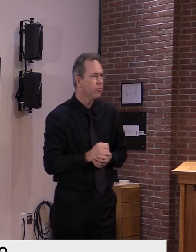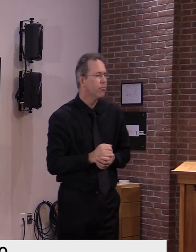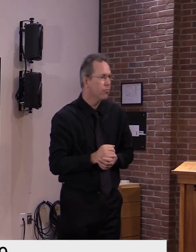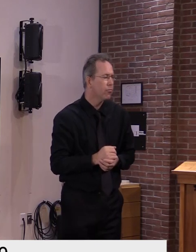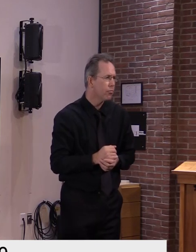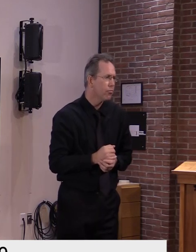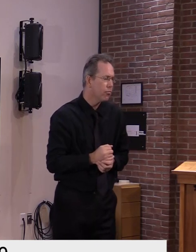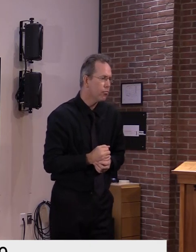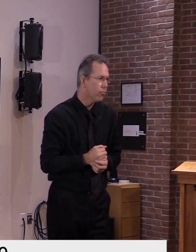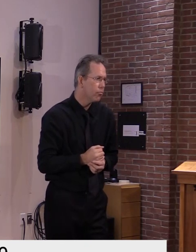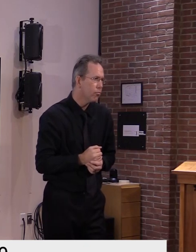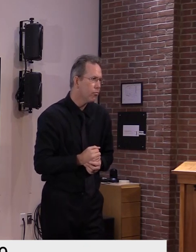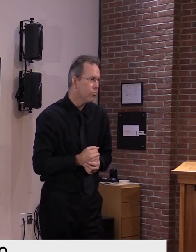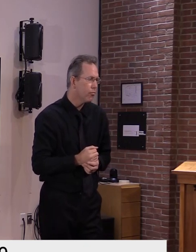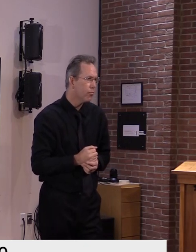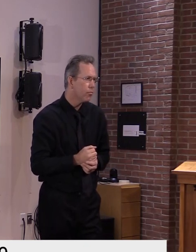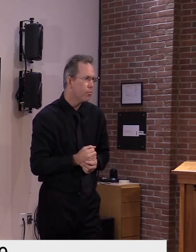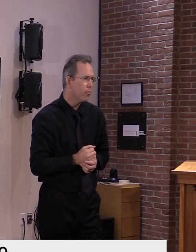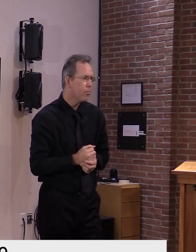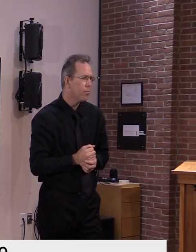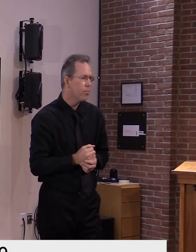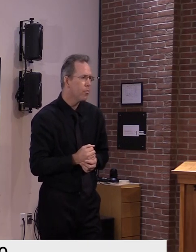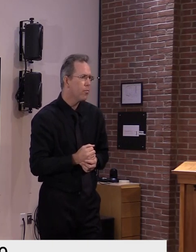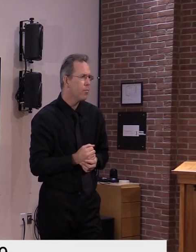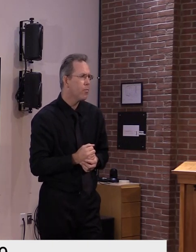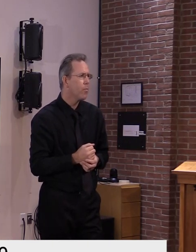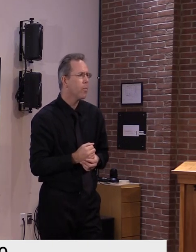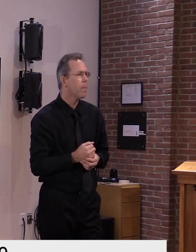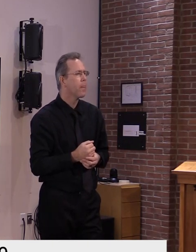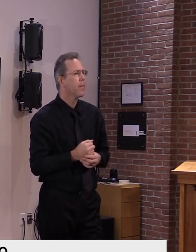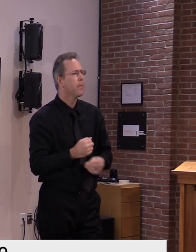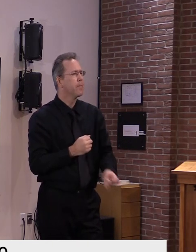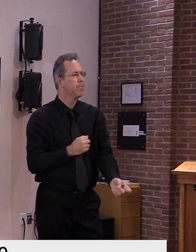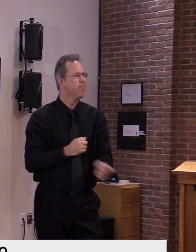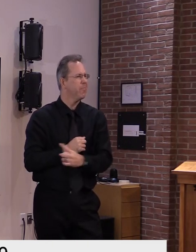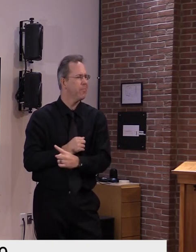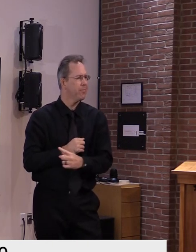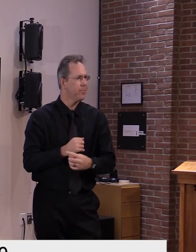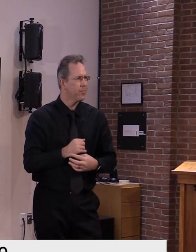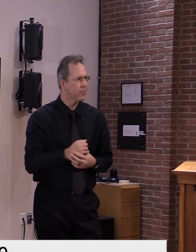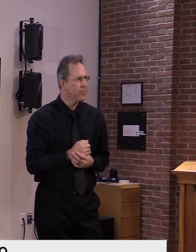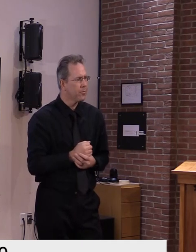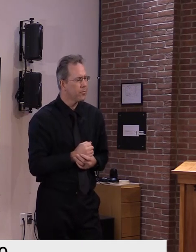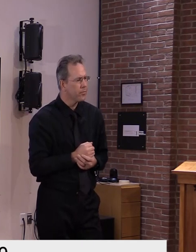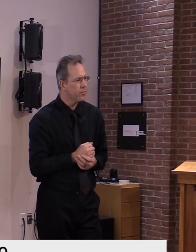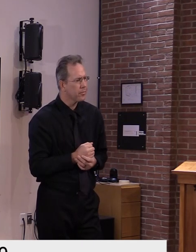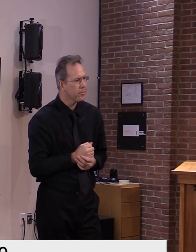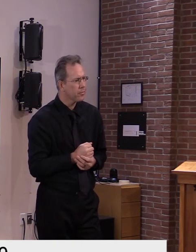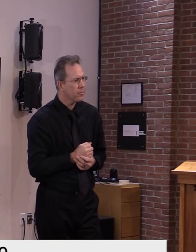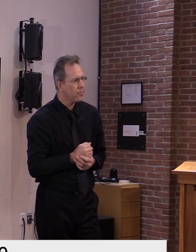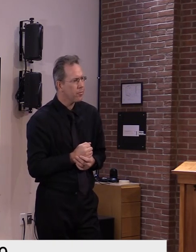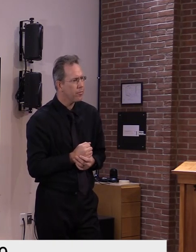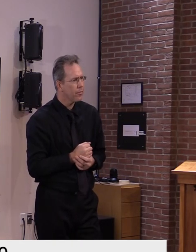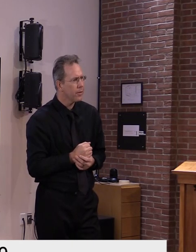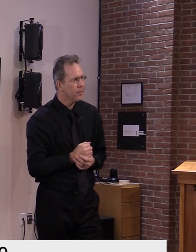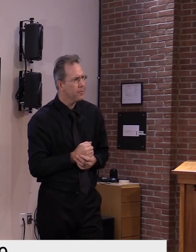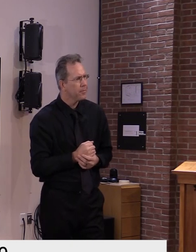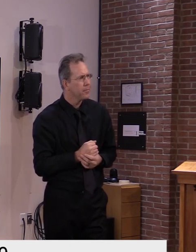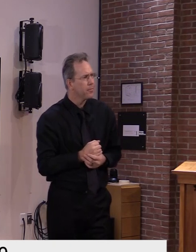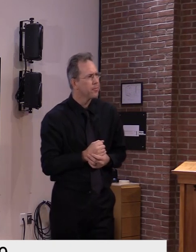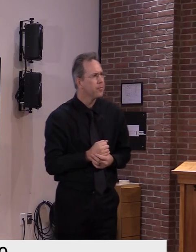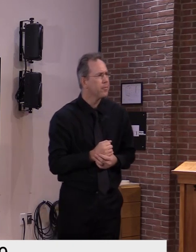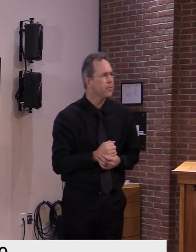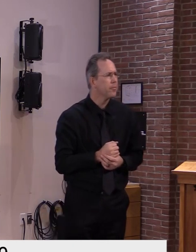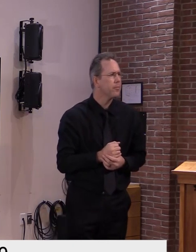Is it fair, Dr. Levine, to say that given the current degree of spread that you want Vermonters to avoid all